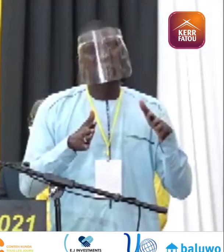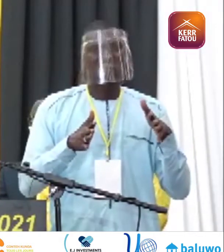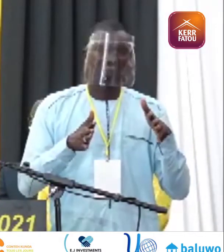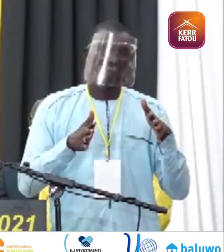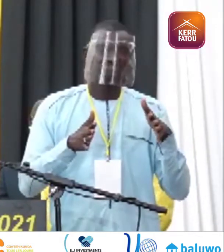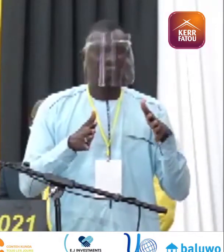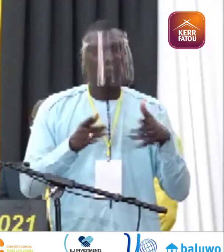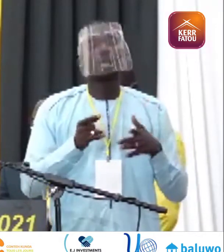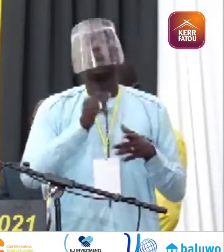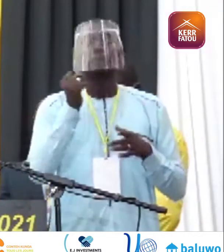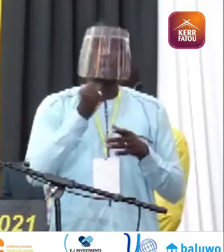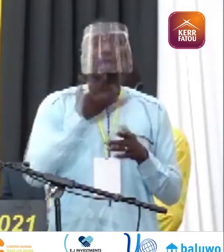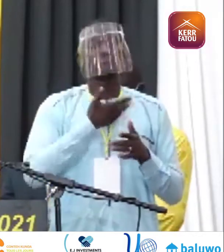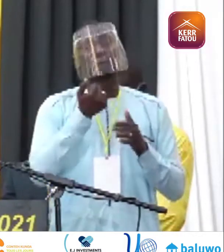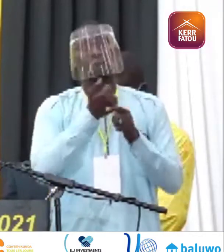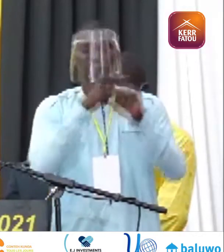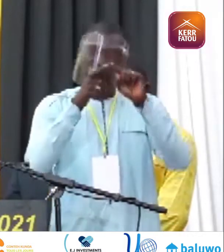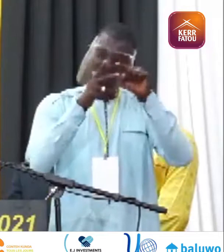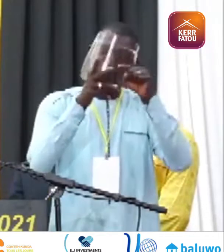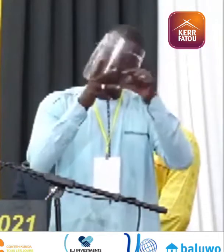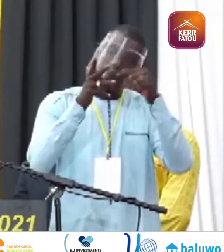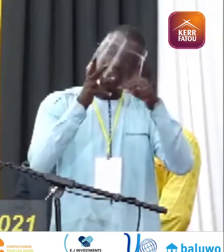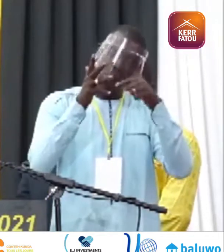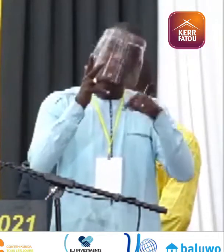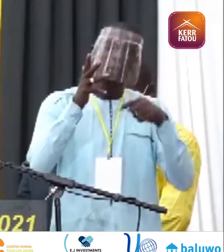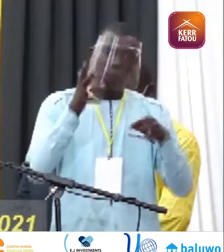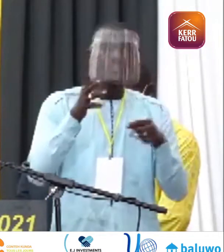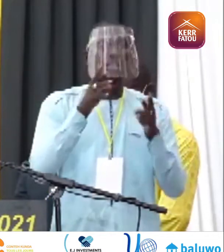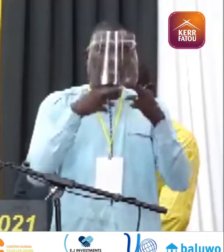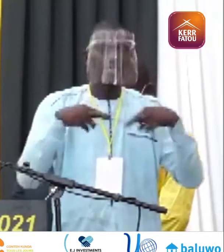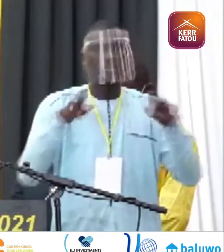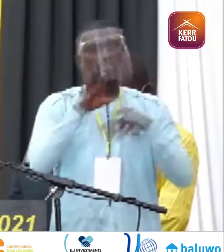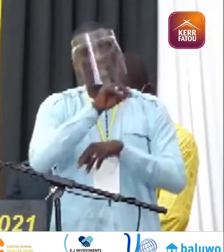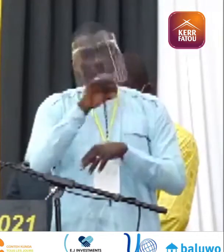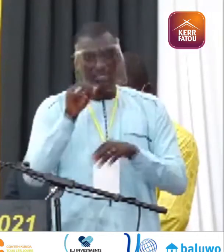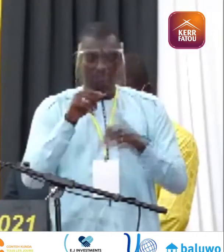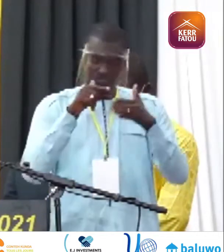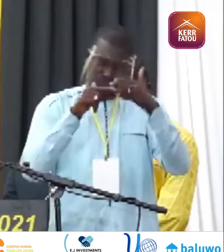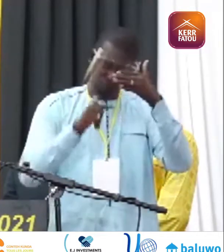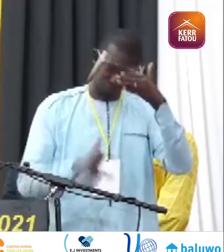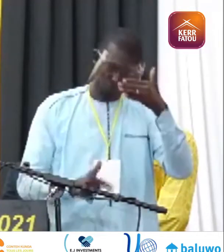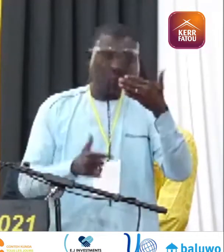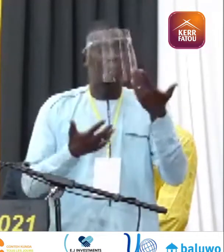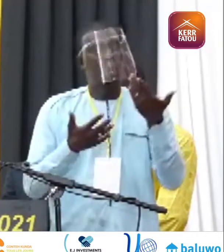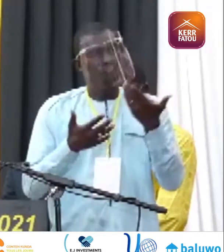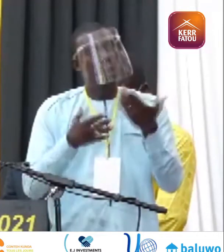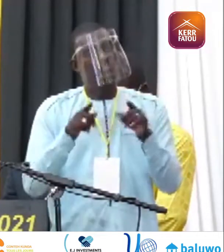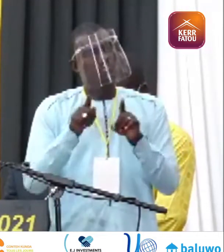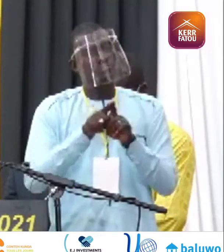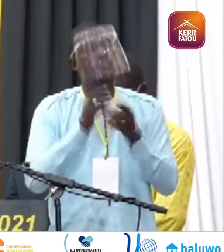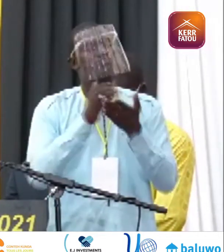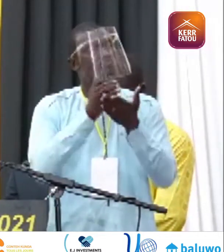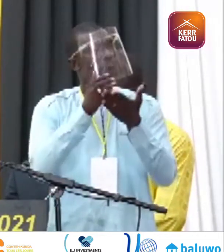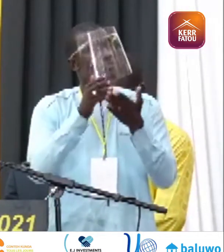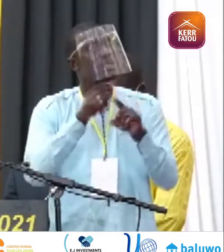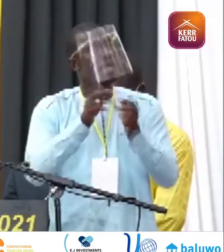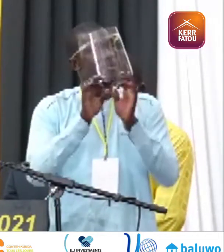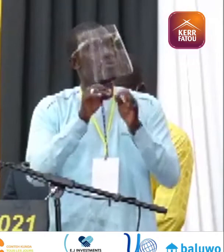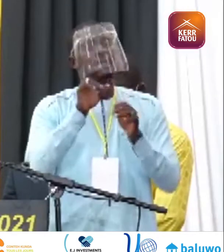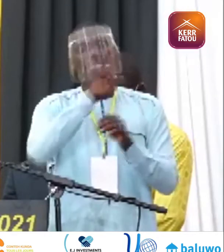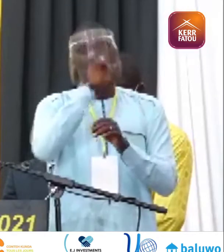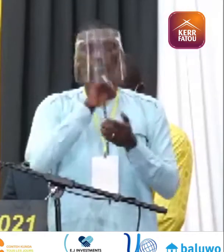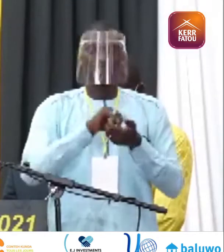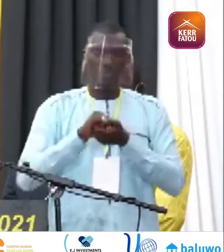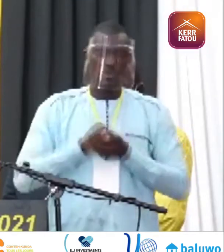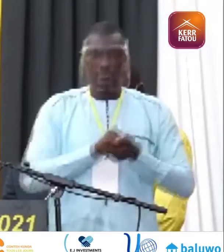There were various regional activities done, regional tours by the National